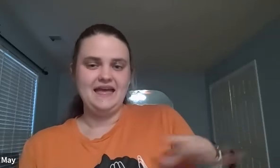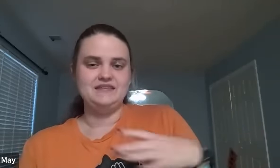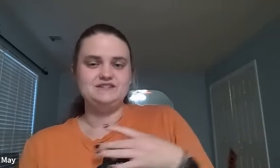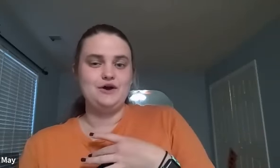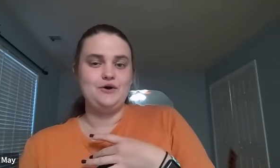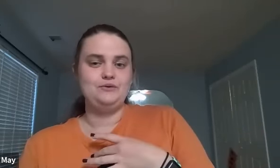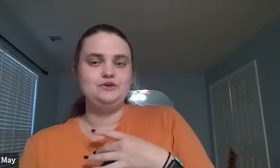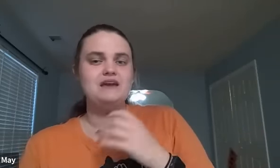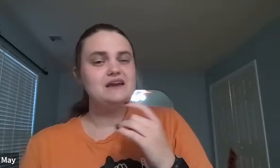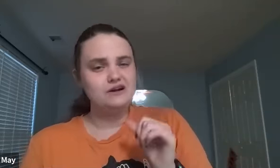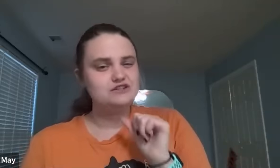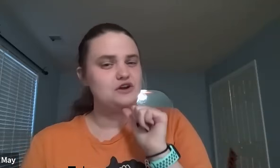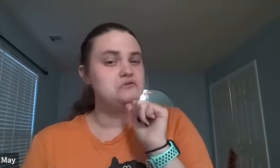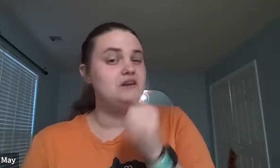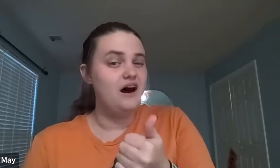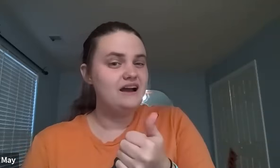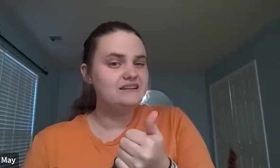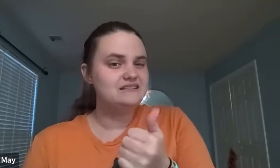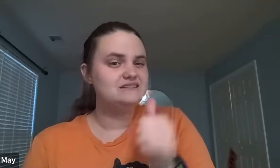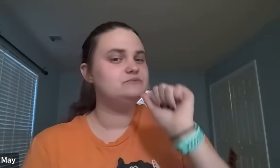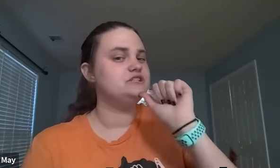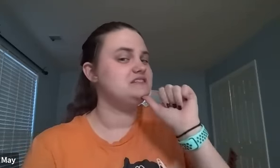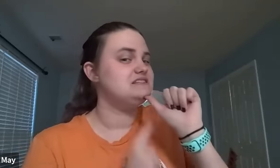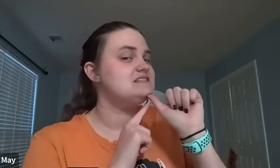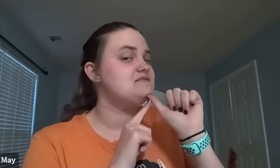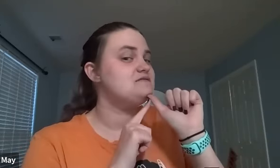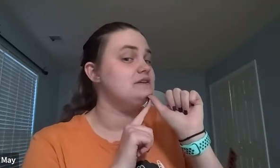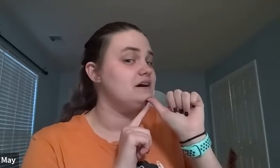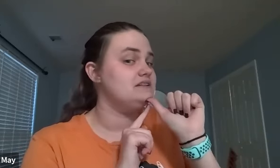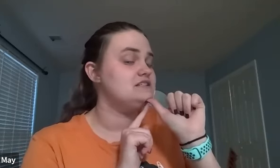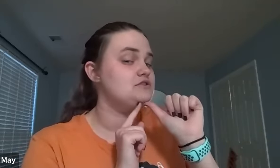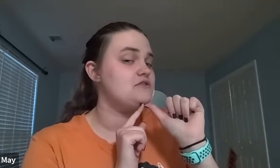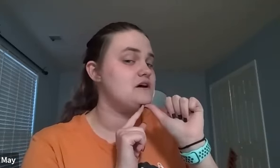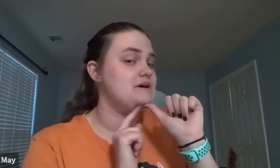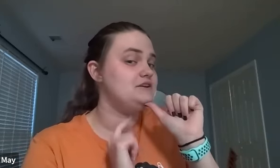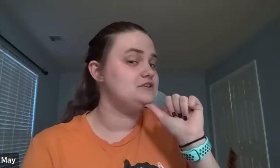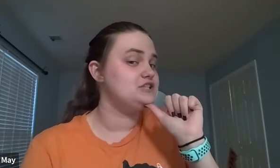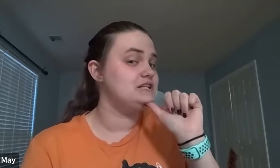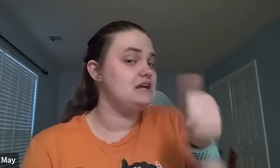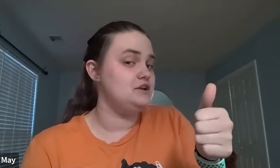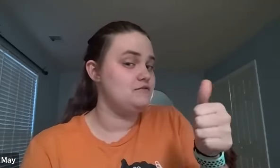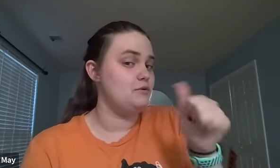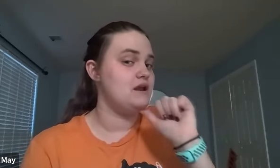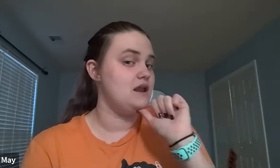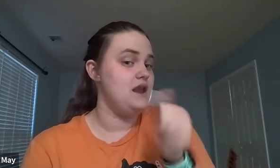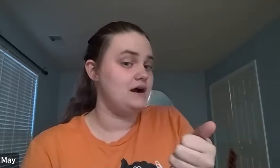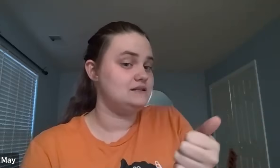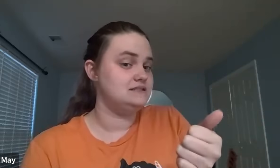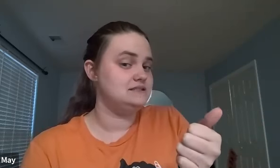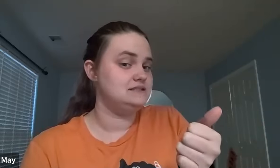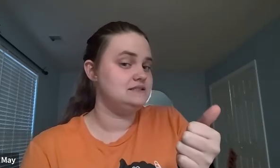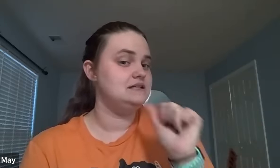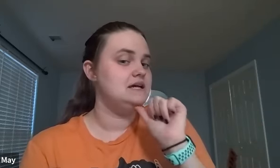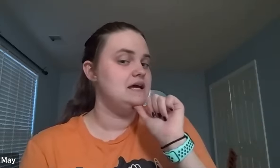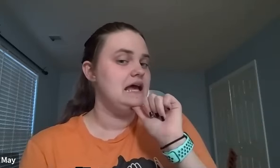And so you can also go not, which this is time for not. It's your thumb under your chin and you go forward, not. And